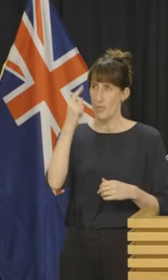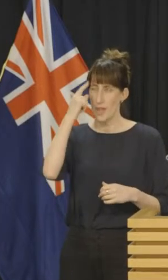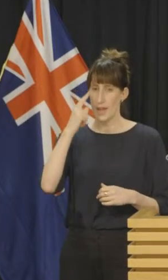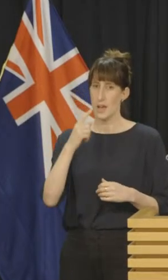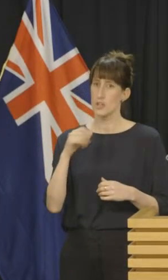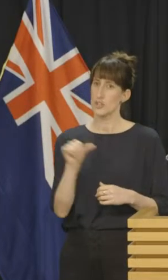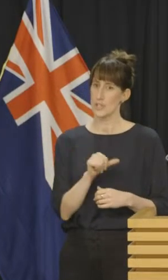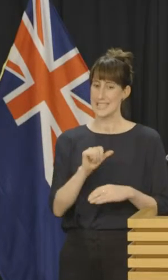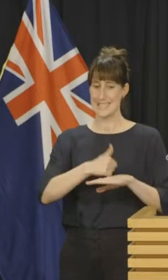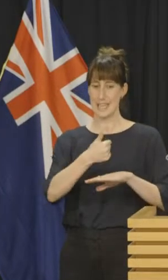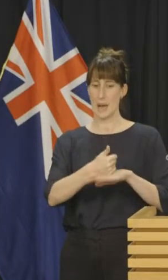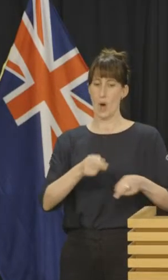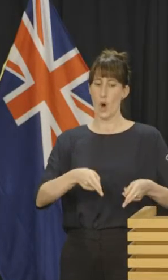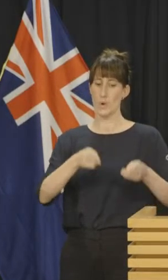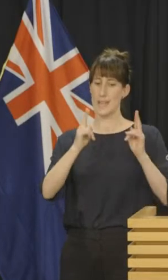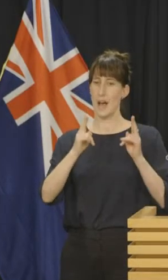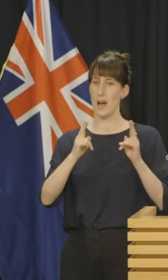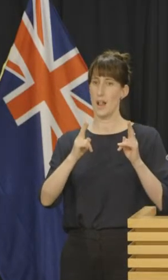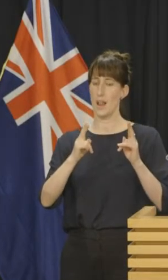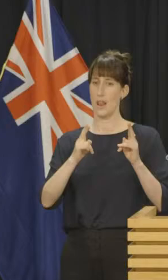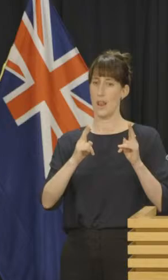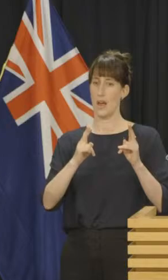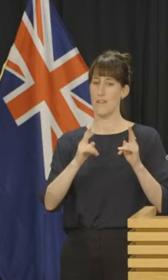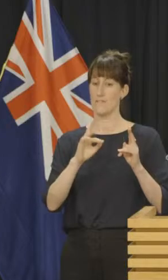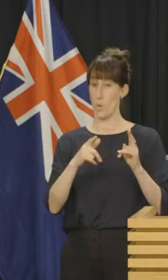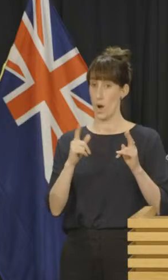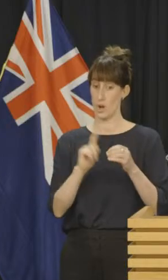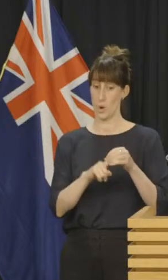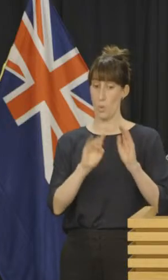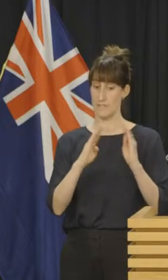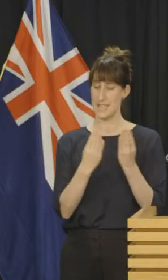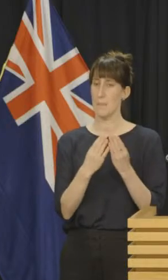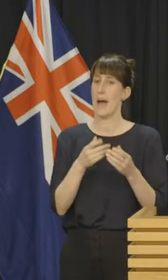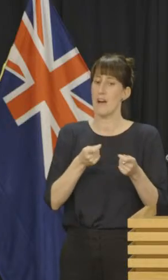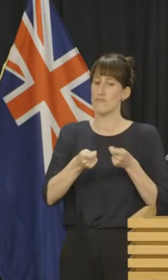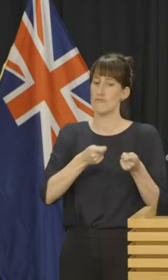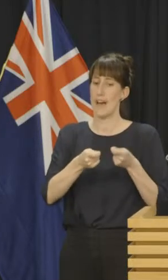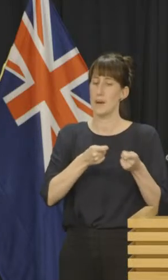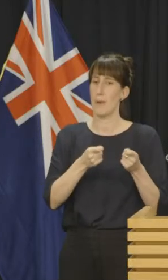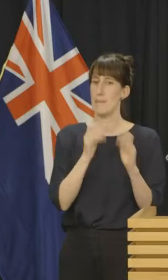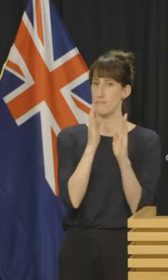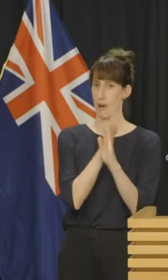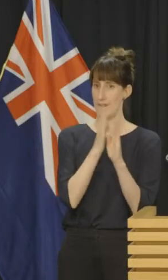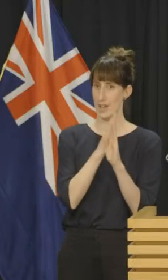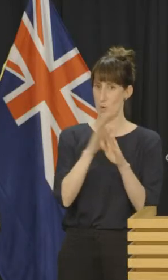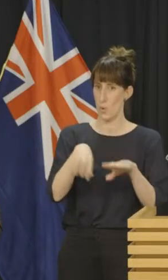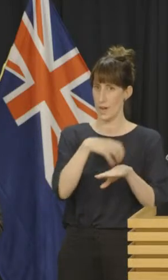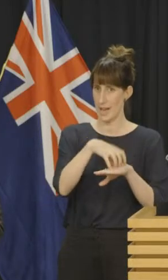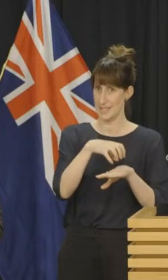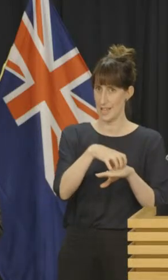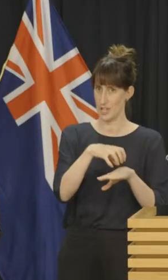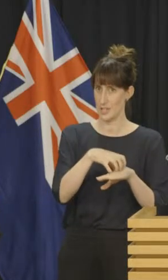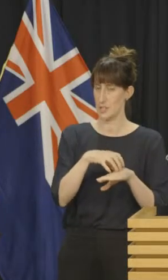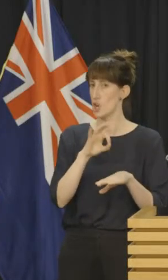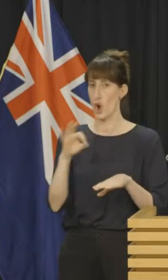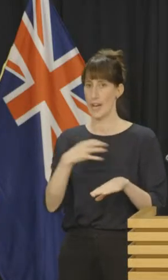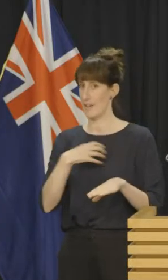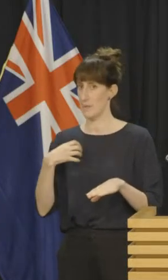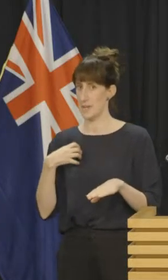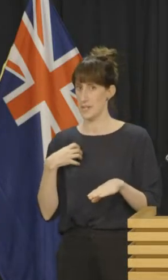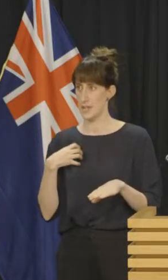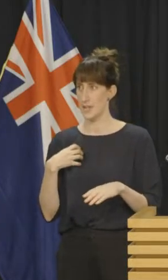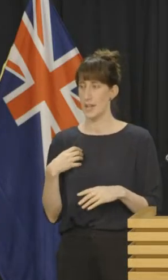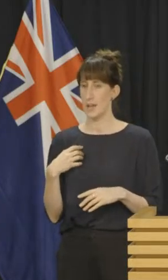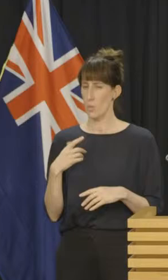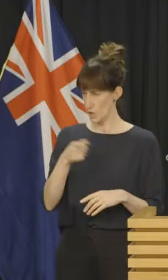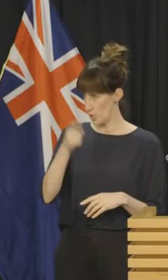what the positives might be? And I'm interested in your comments on that too, Dr. Wrongful. Look, primarily that is a question for Megan Woods, of course, who is the Minister responsible for managing